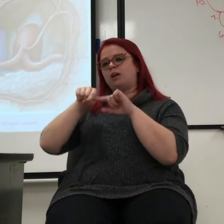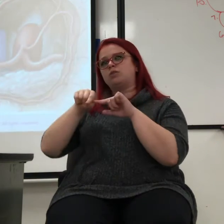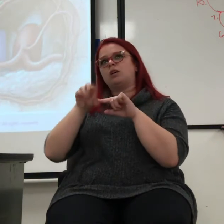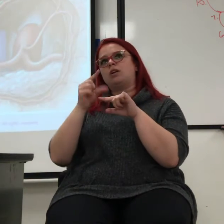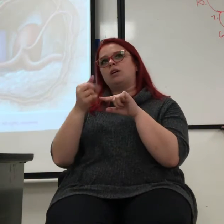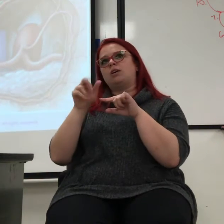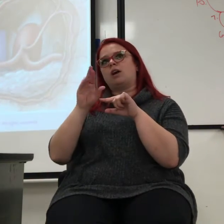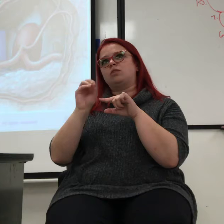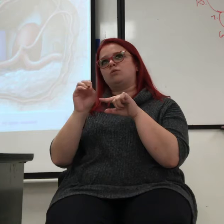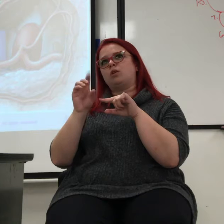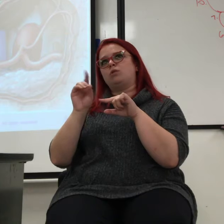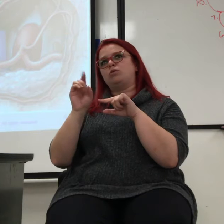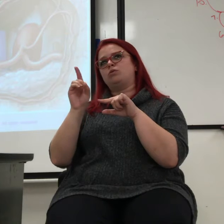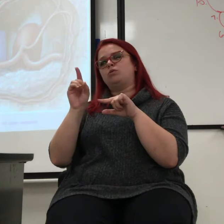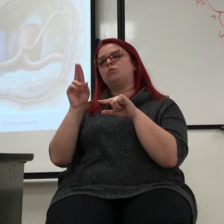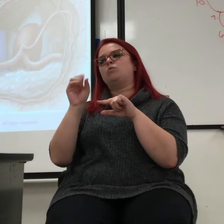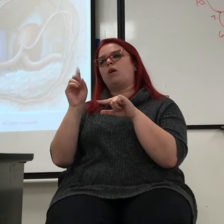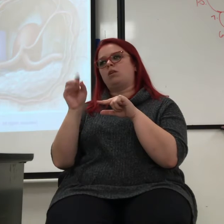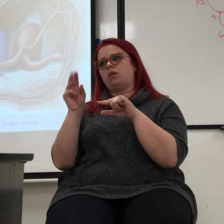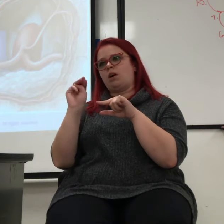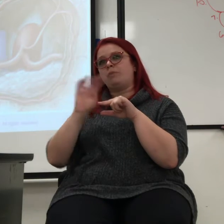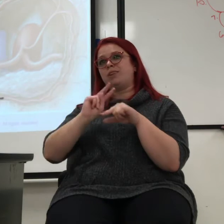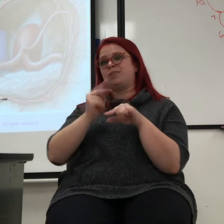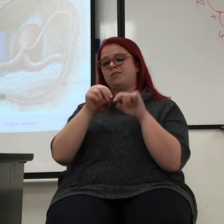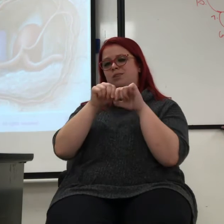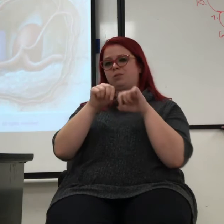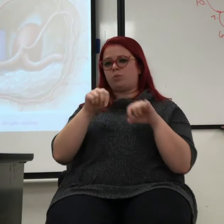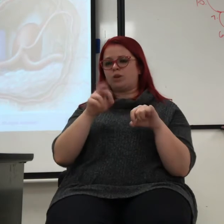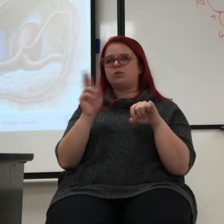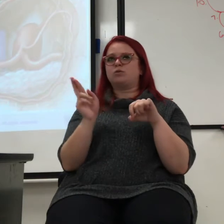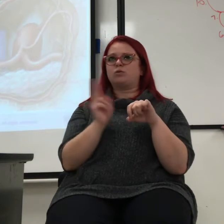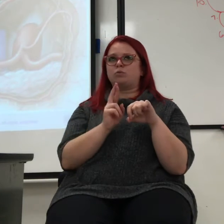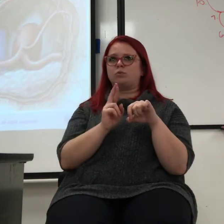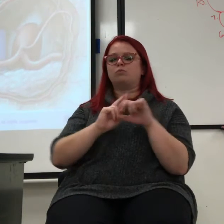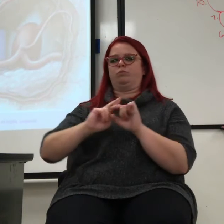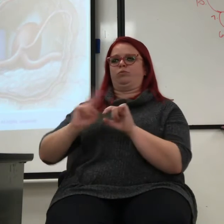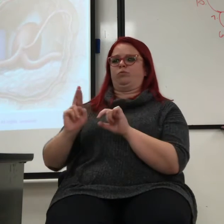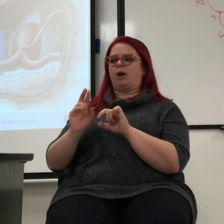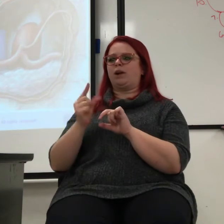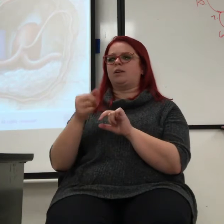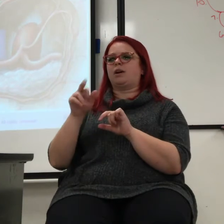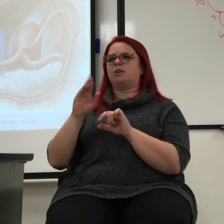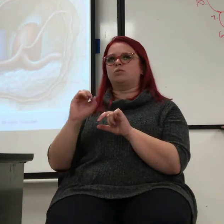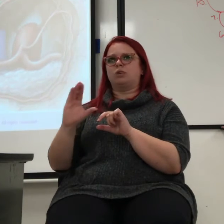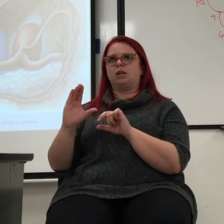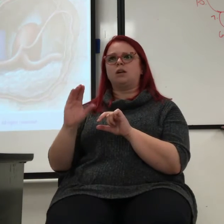gastroduodenum. Second branch, right gastric. What's the rest of it?